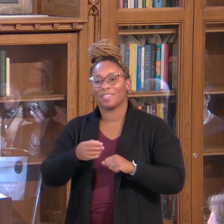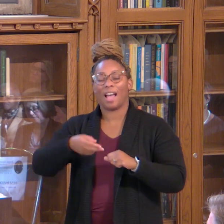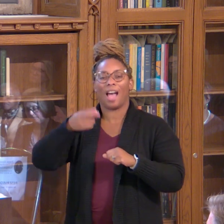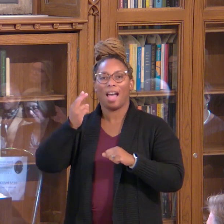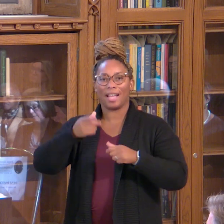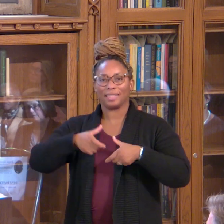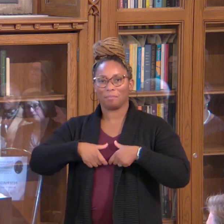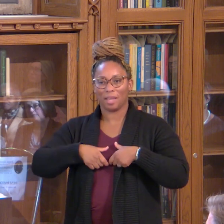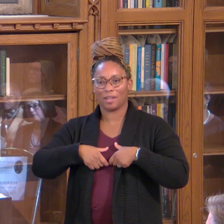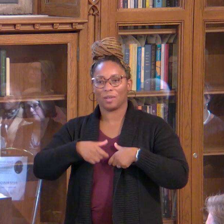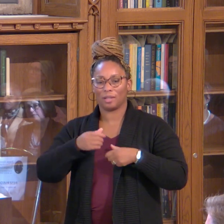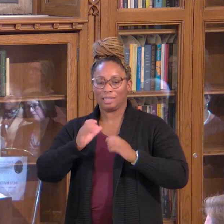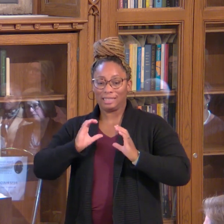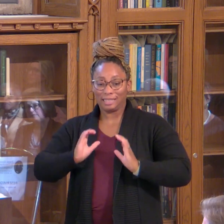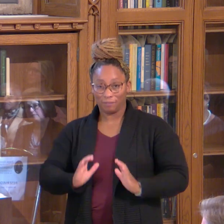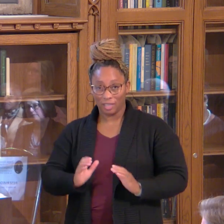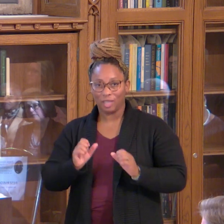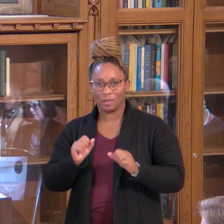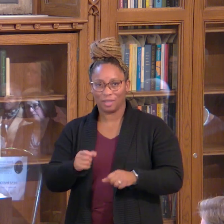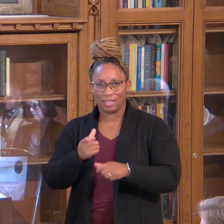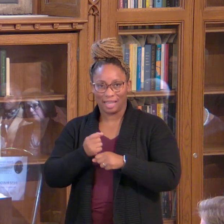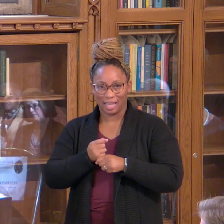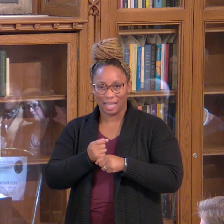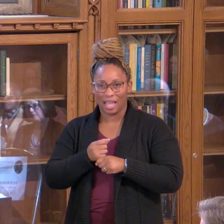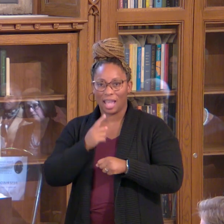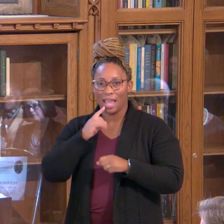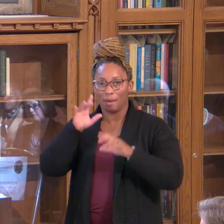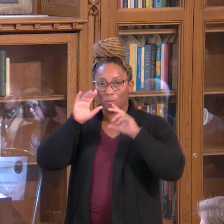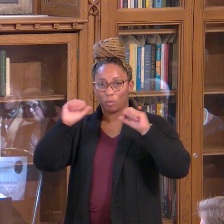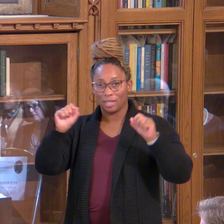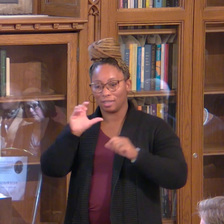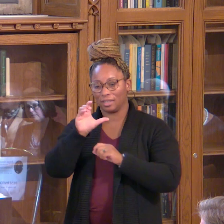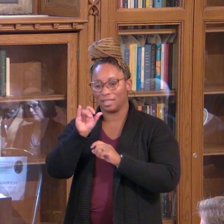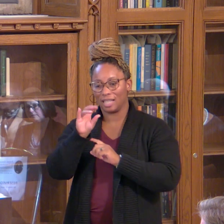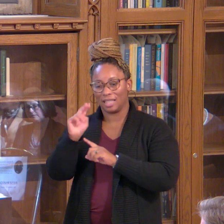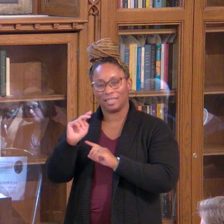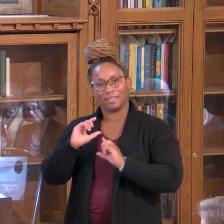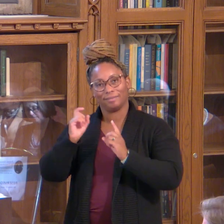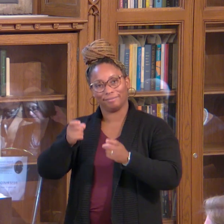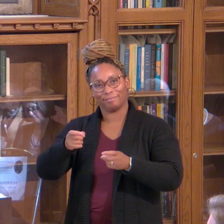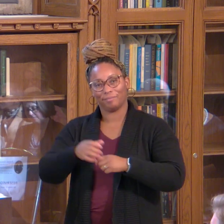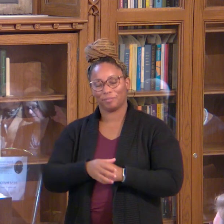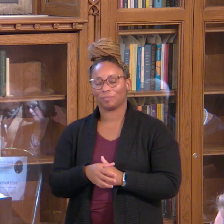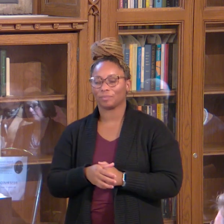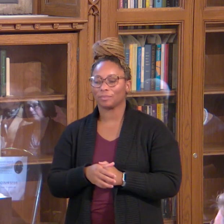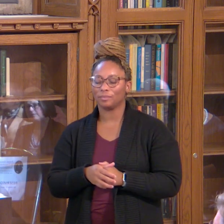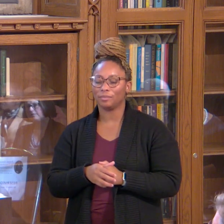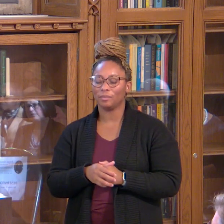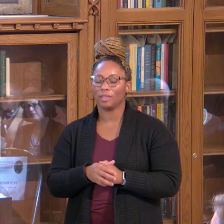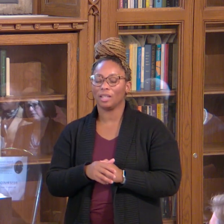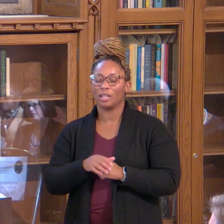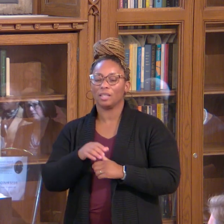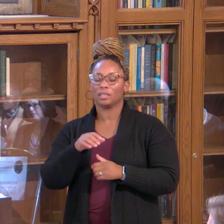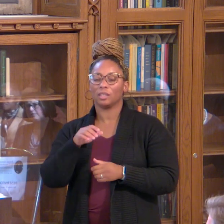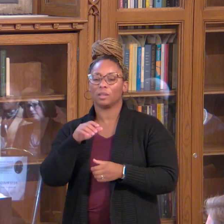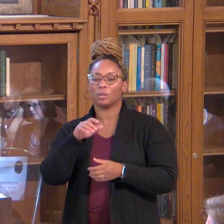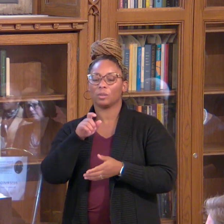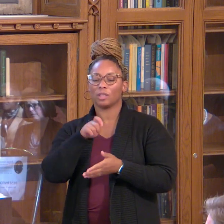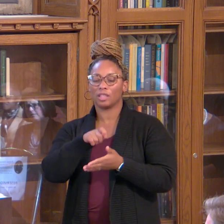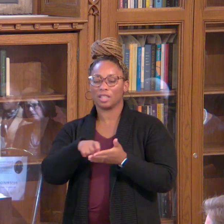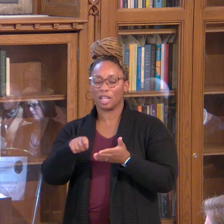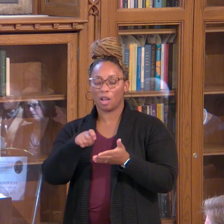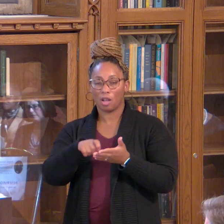medal civilian medal he's offered that by President Clinton so the author's pre preface to the eth